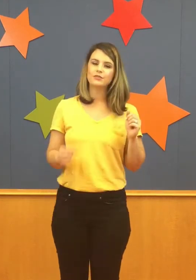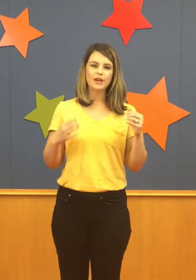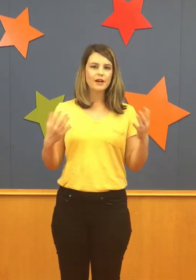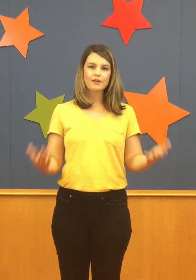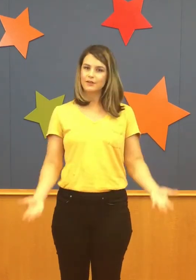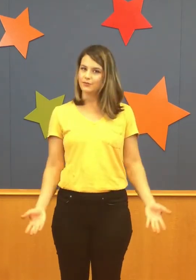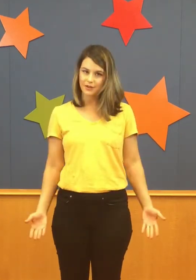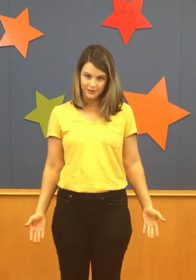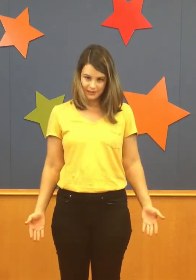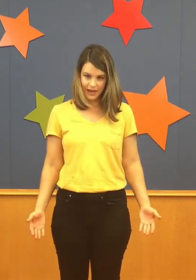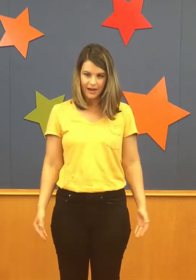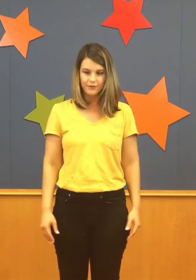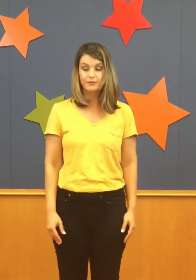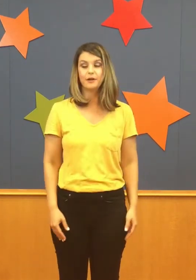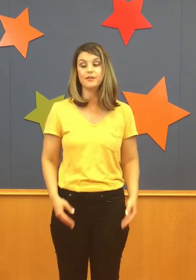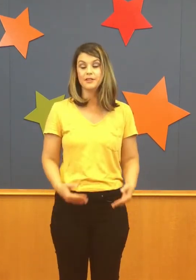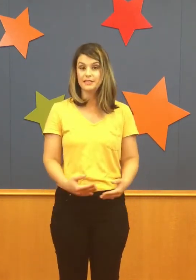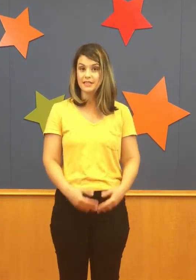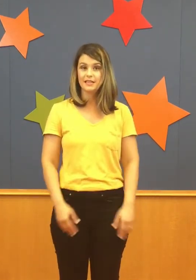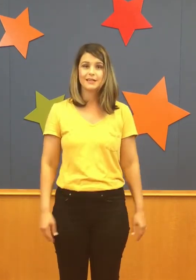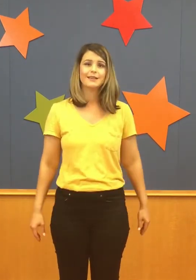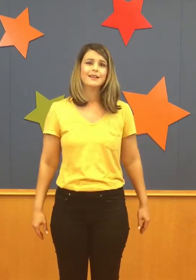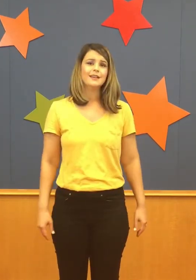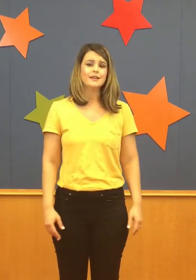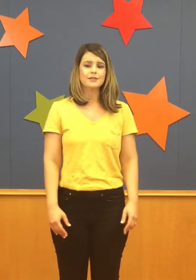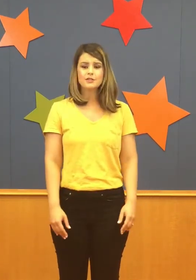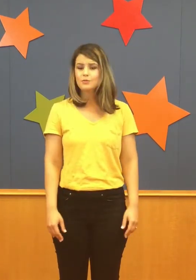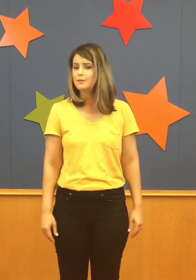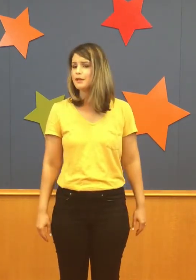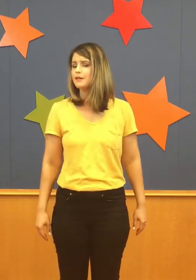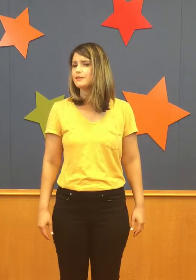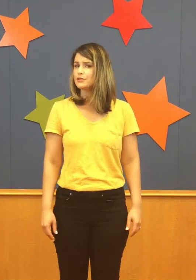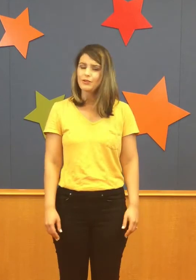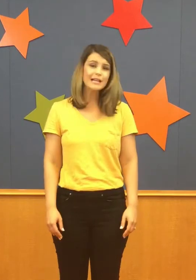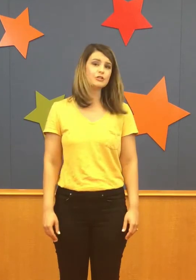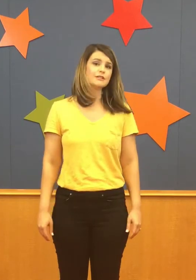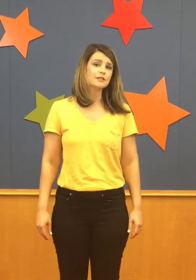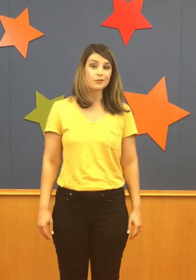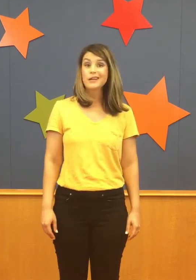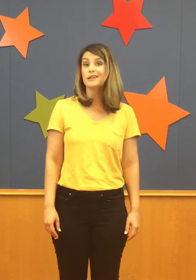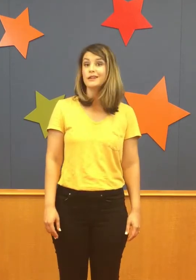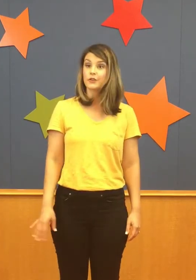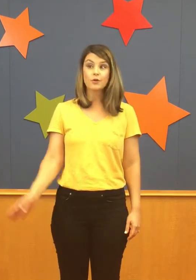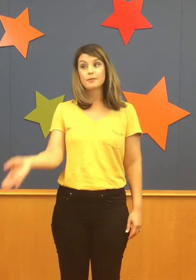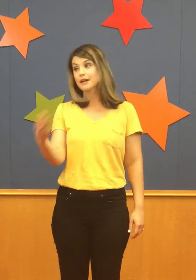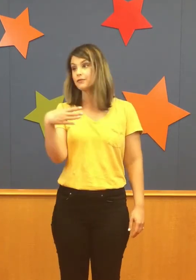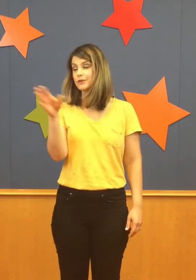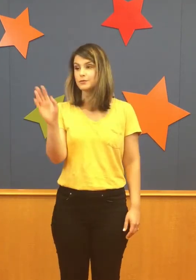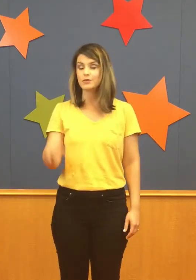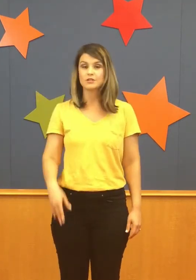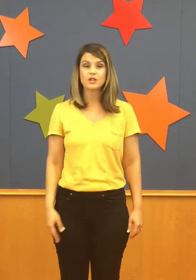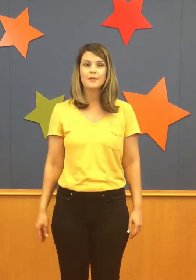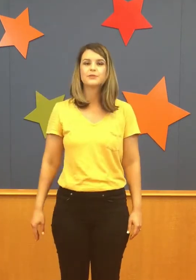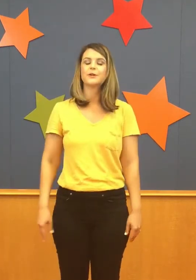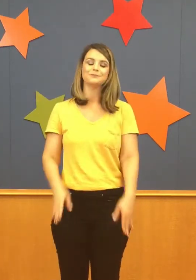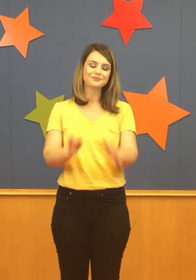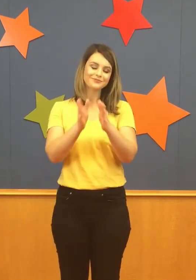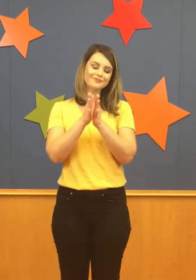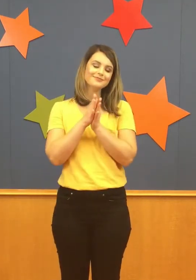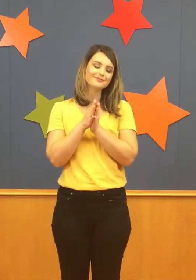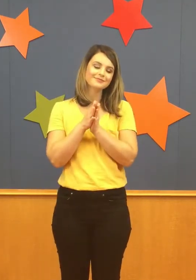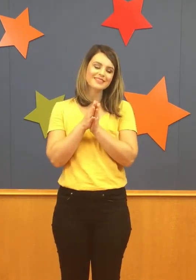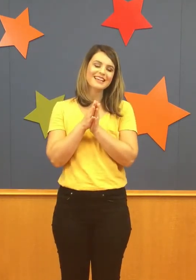he was very, very tired from all of the digging and the swimming and the scratching and the running and the going back and forth between the shops.